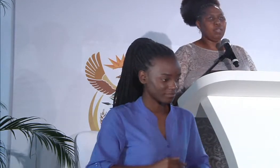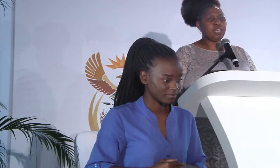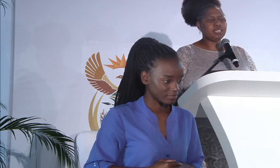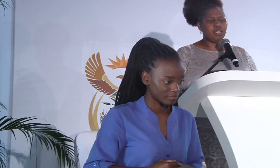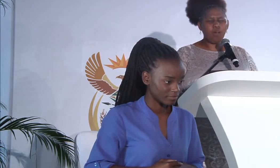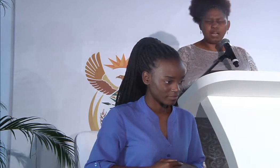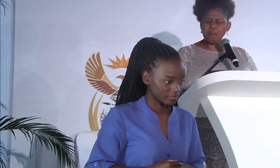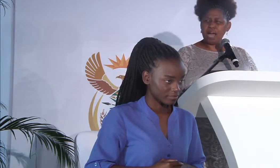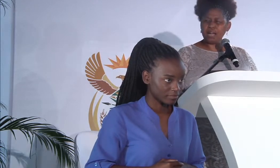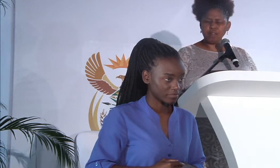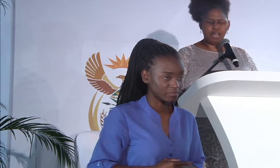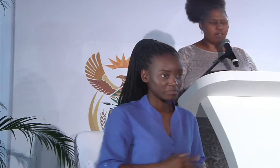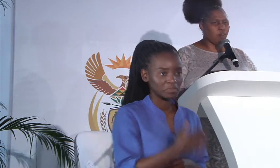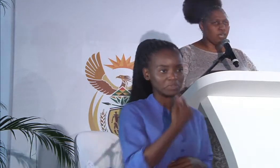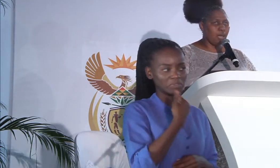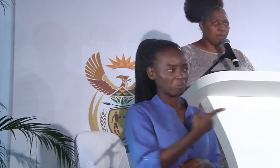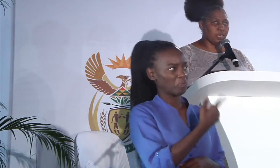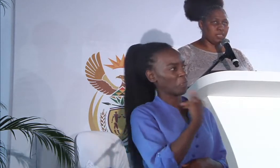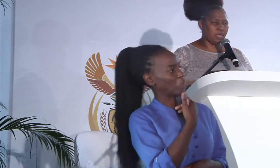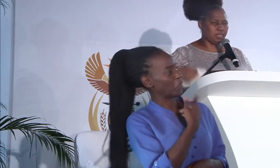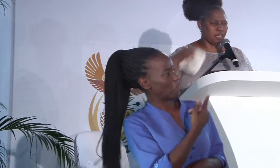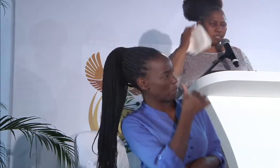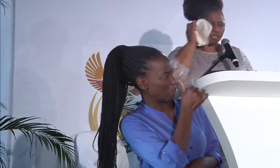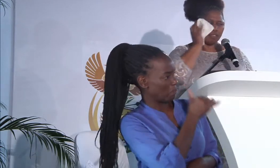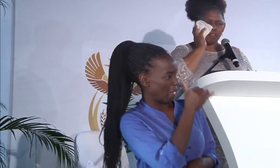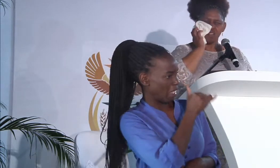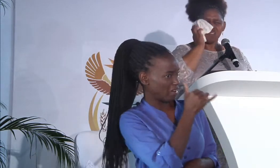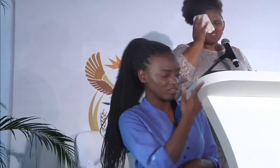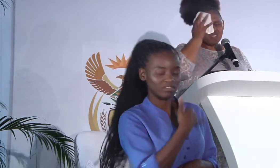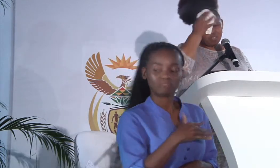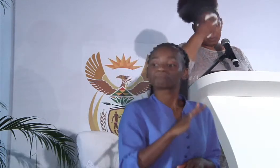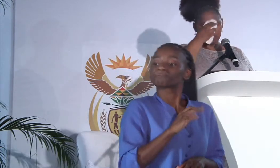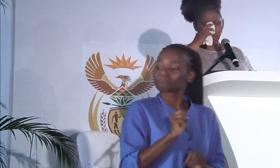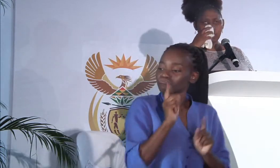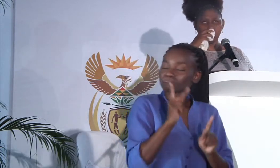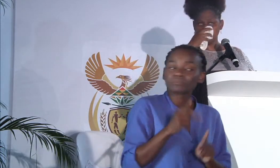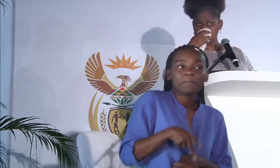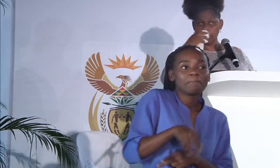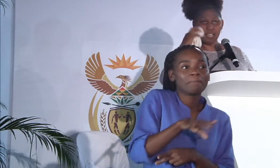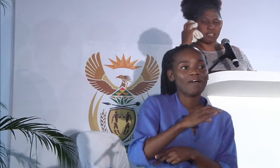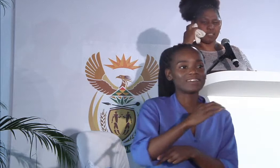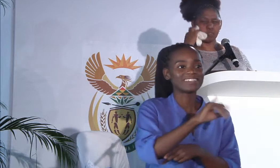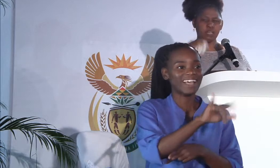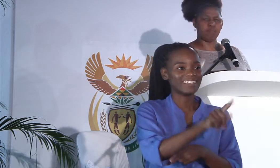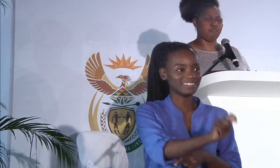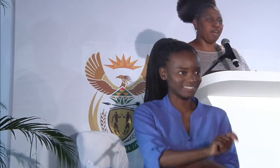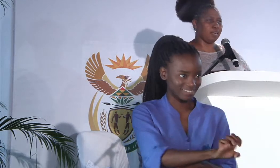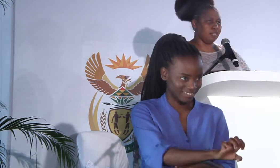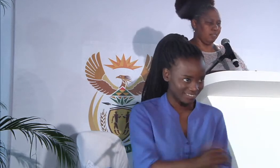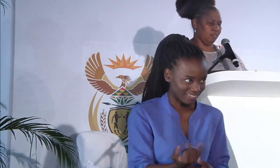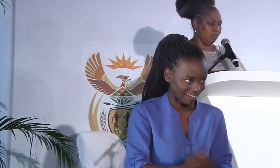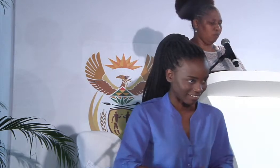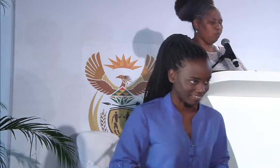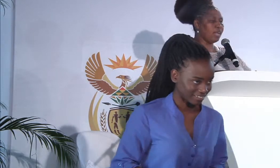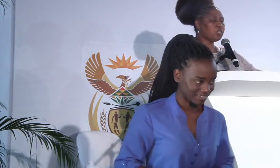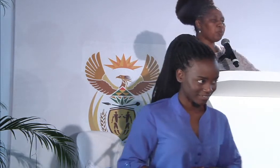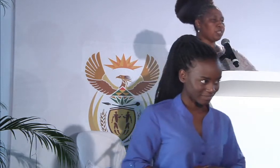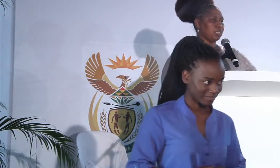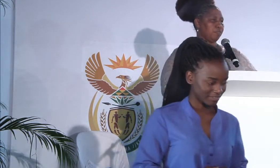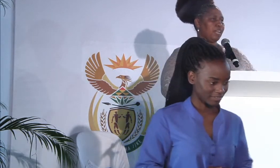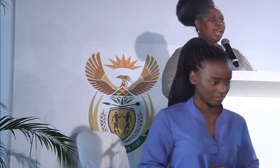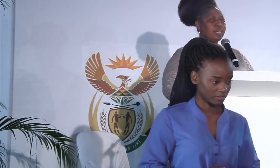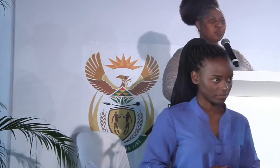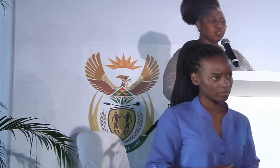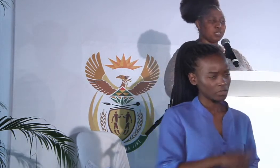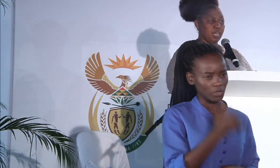When they say you are a para, you're like, oh yeah, parasite, right? So I'm there to steal and whatever, fine. What is positive?